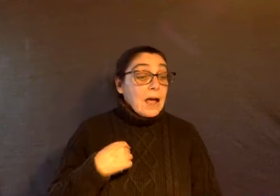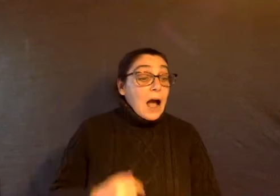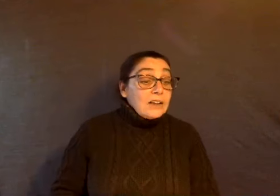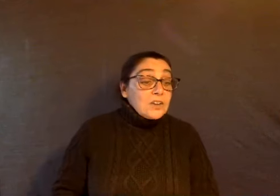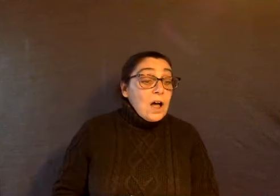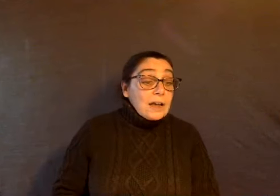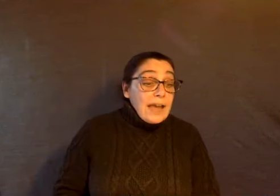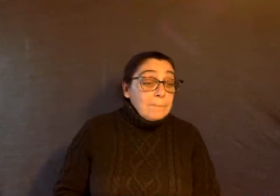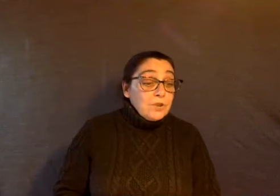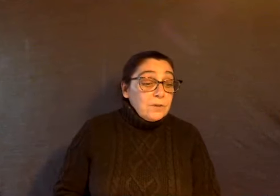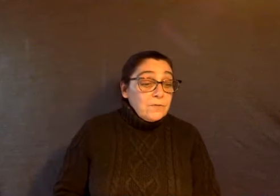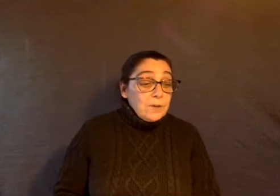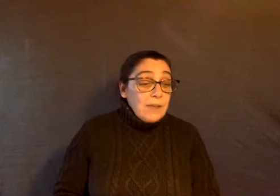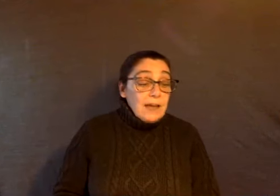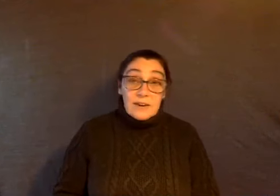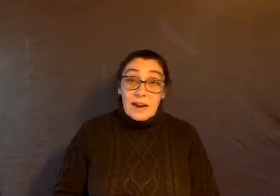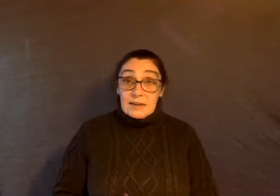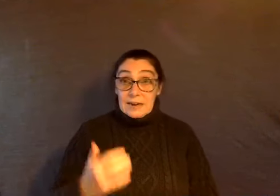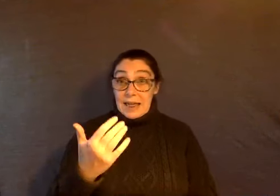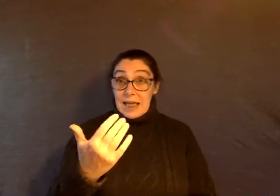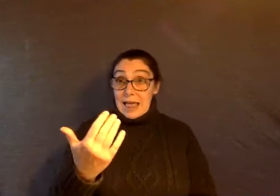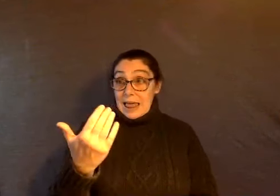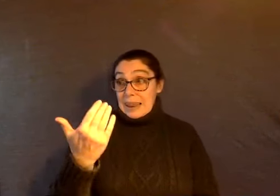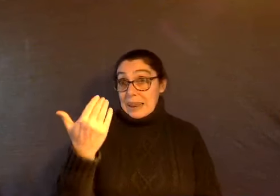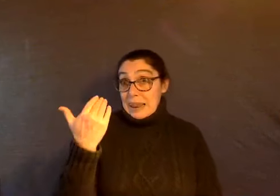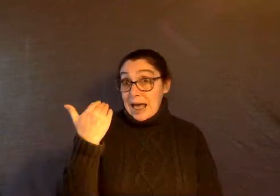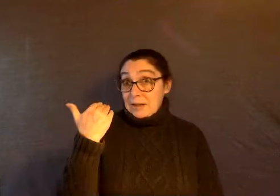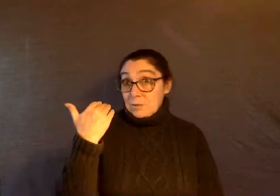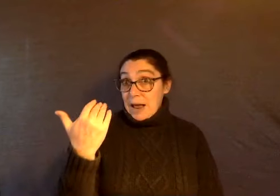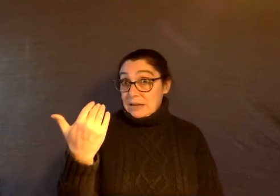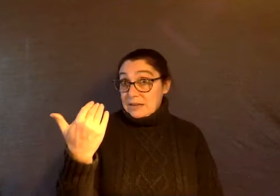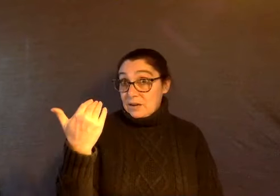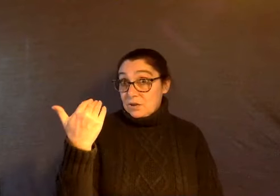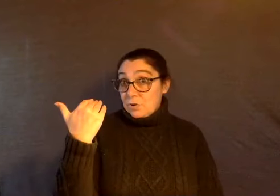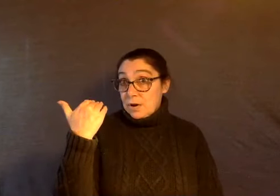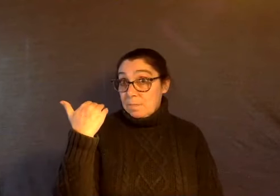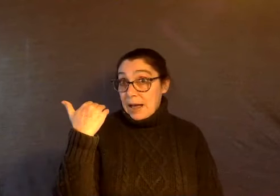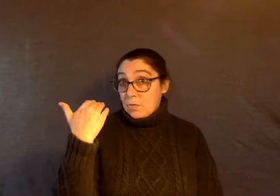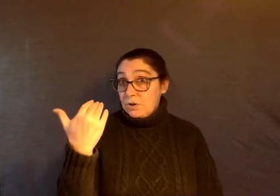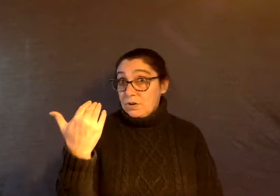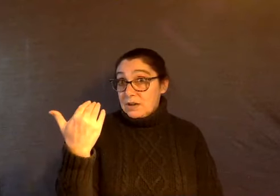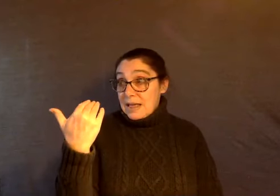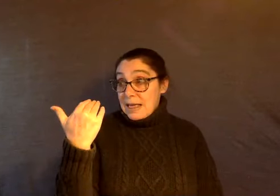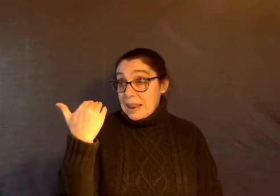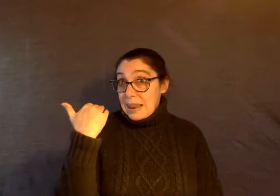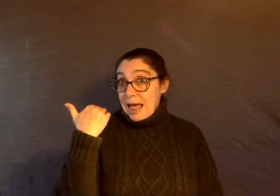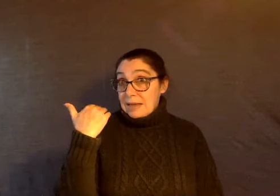I saw a captioned film last night. Last, past tense, so you're going backwards.